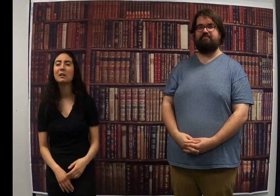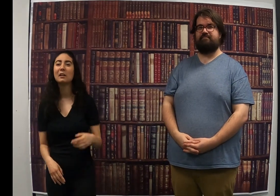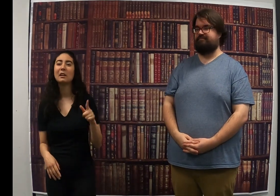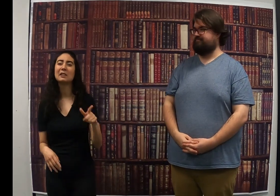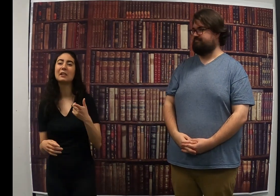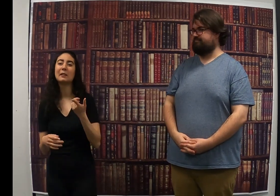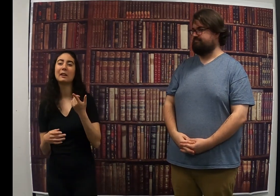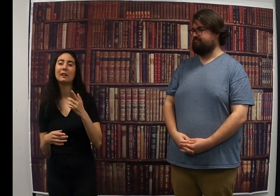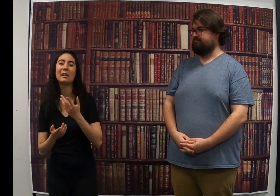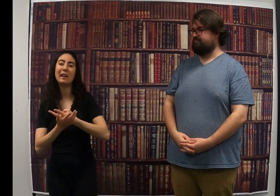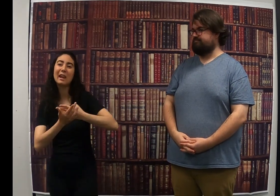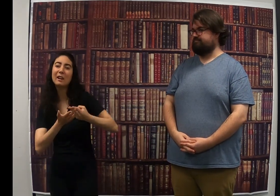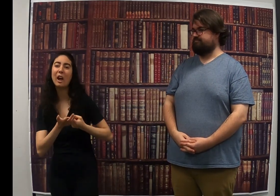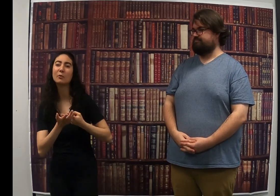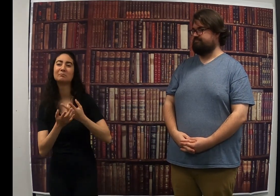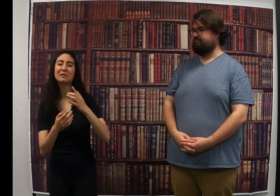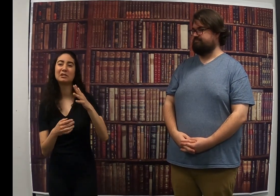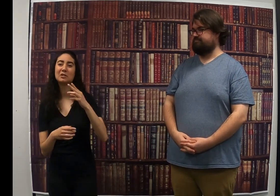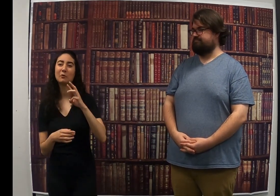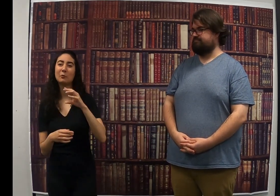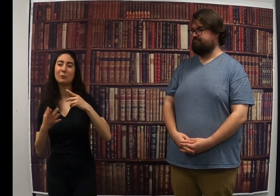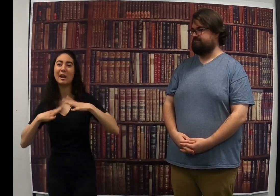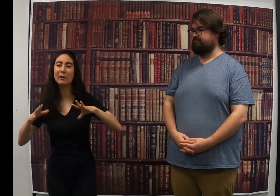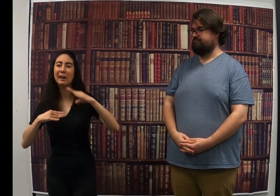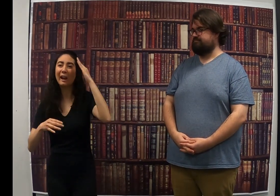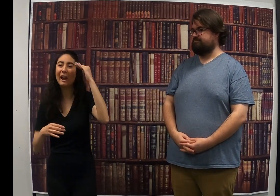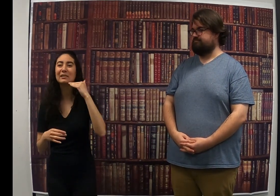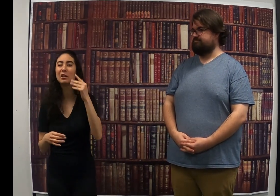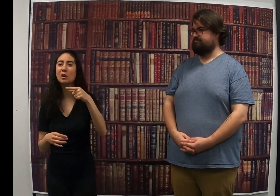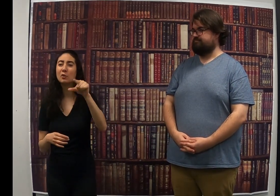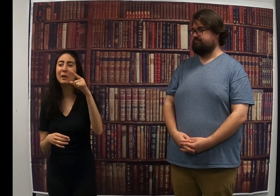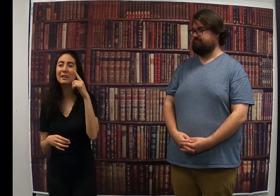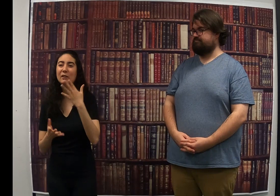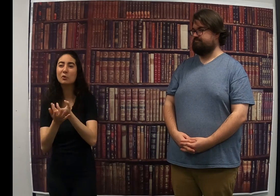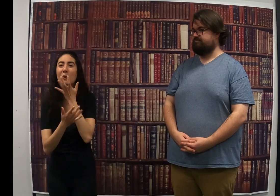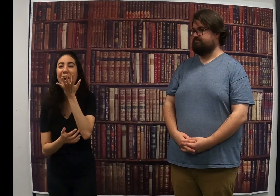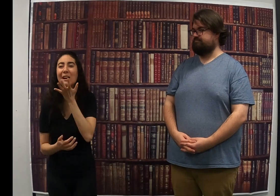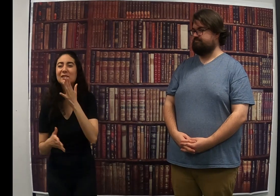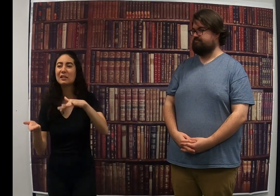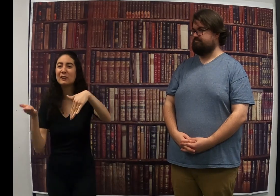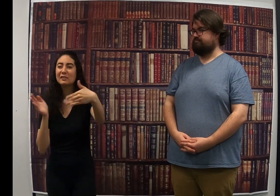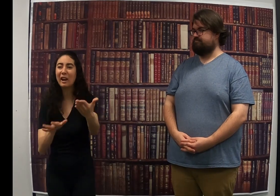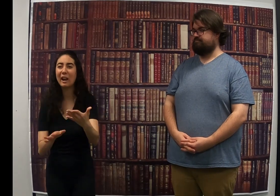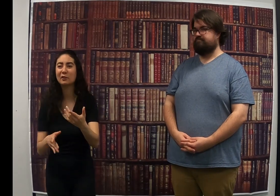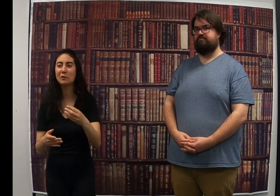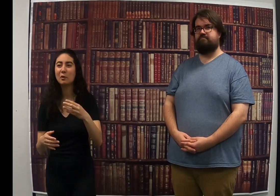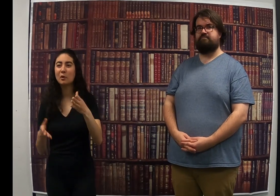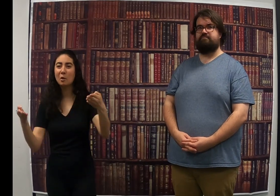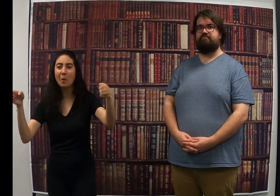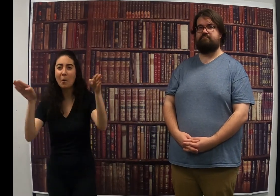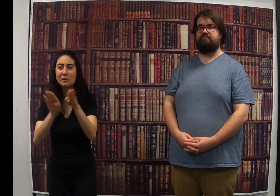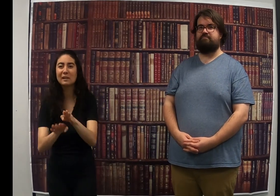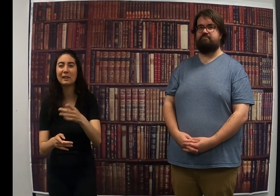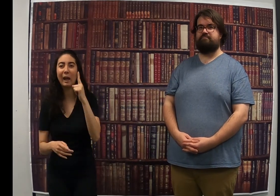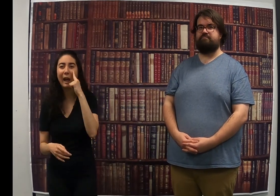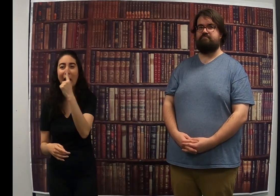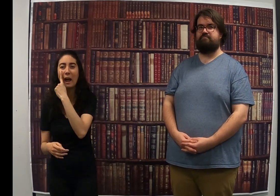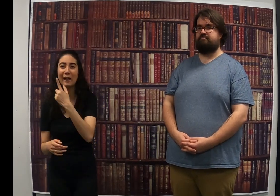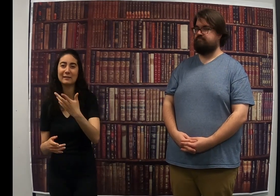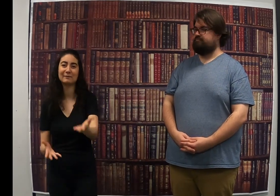He laid down his weary head in the green grass, death closing those eyes that had